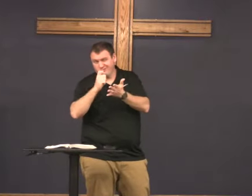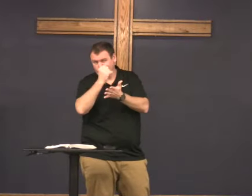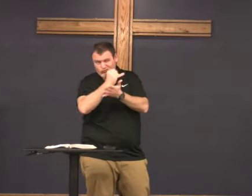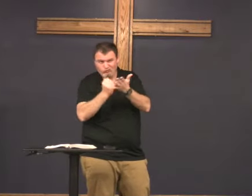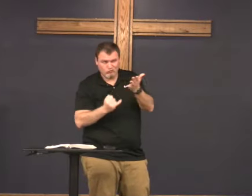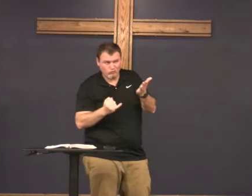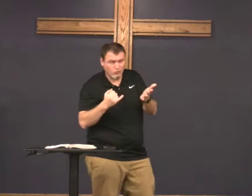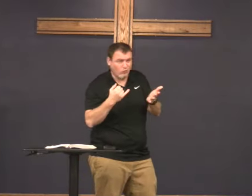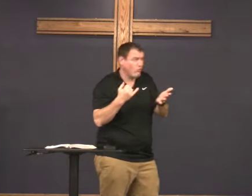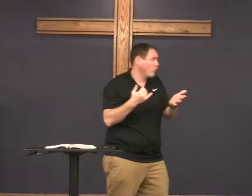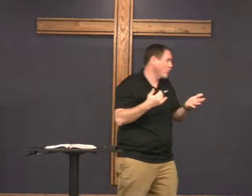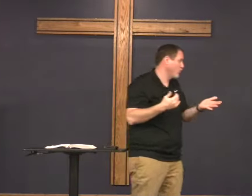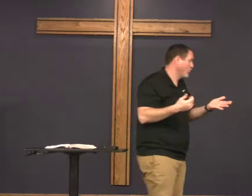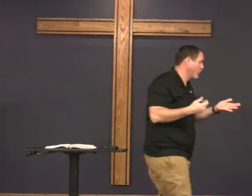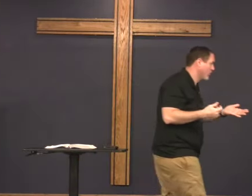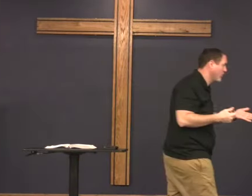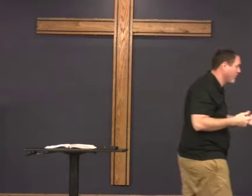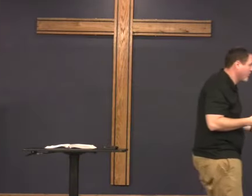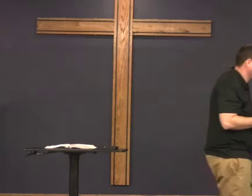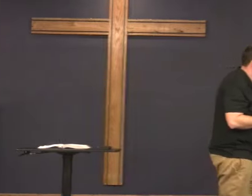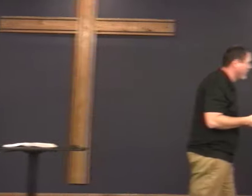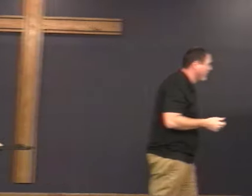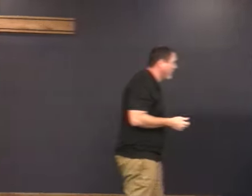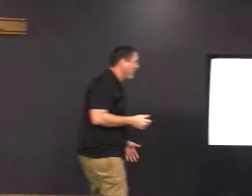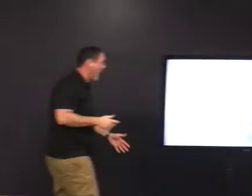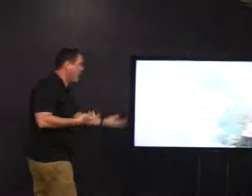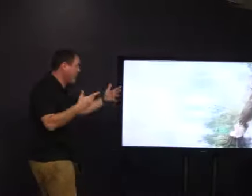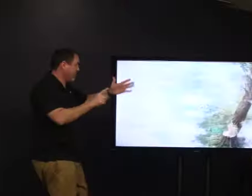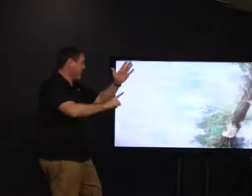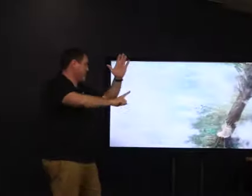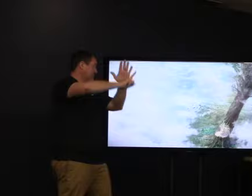So this is just some artist renderings of what they thought the picture looked like.